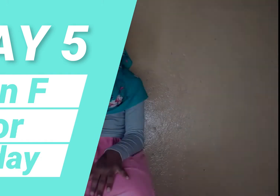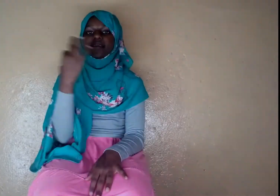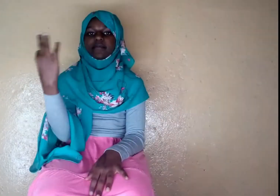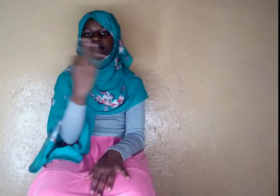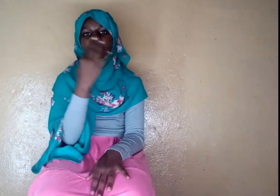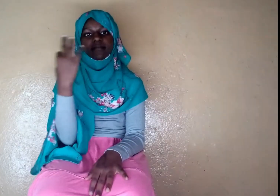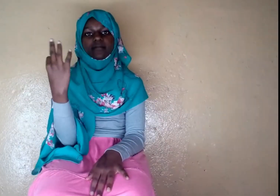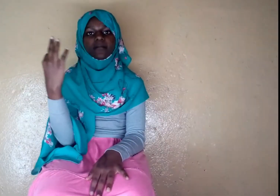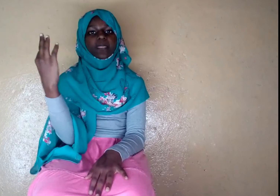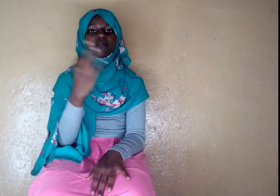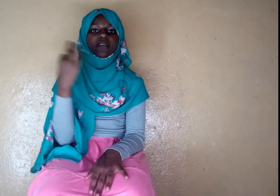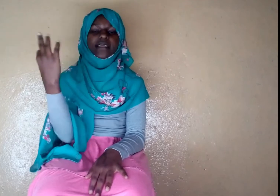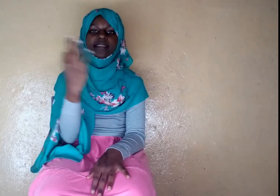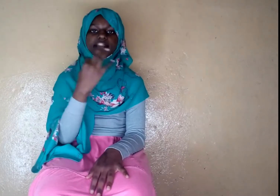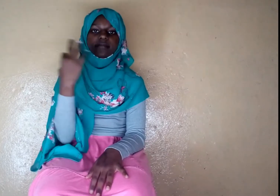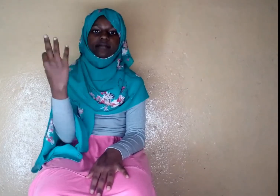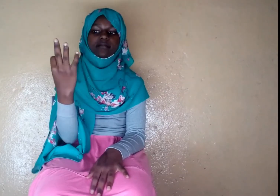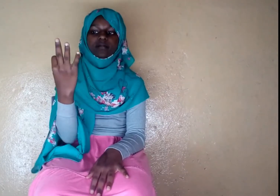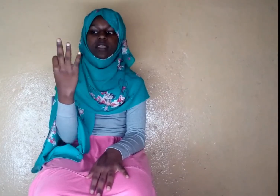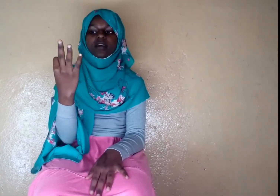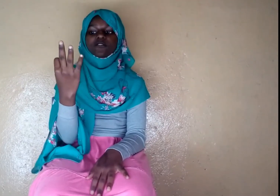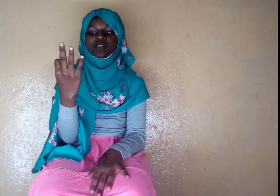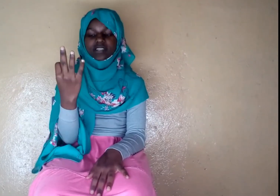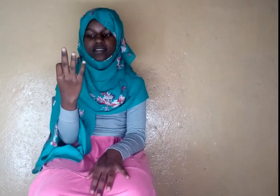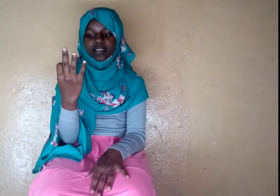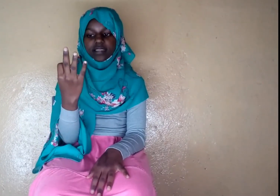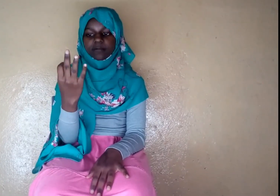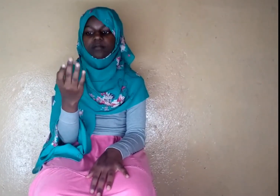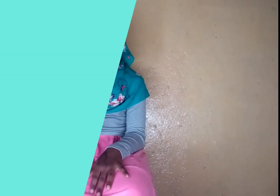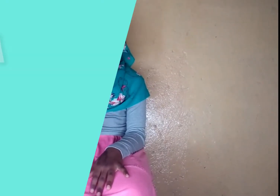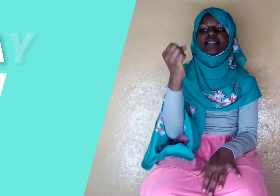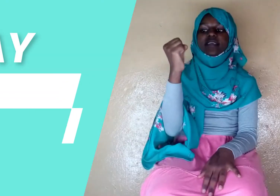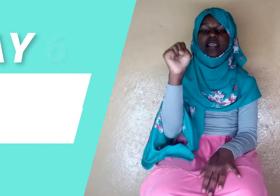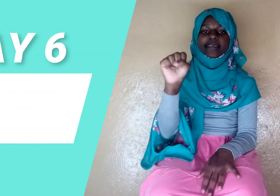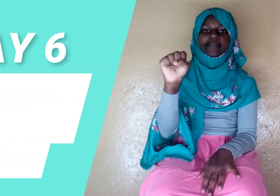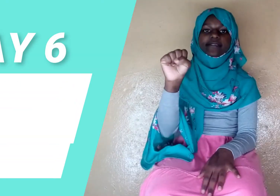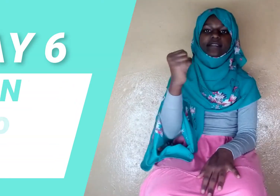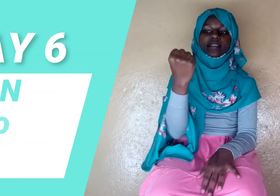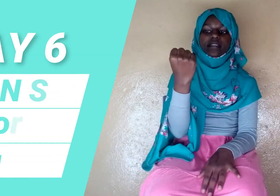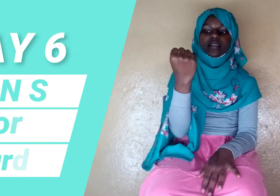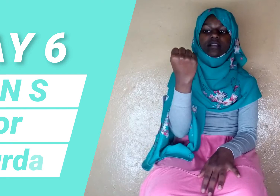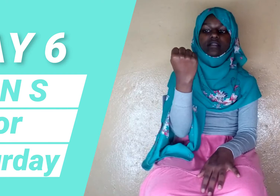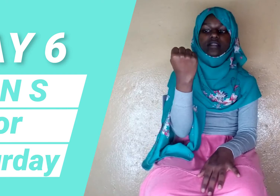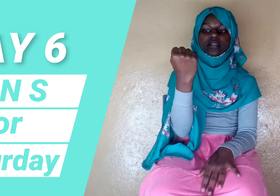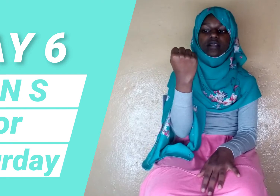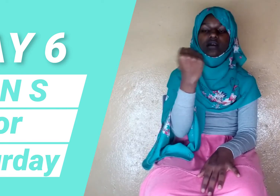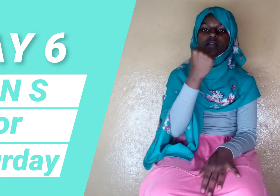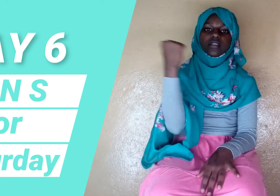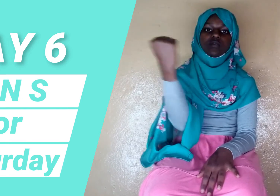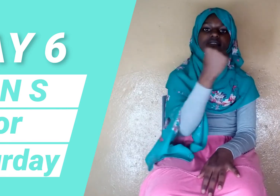Friday. Friday. For Saturday, it's an S. Turn it around and do a